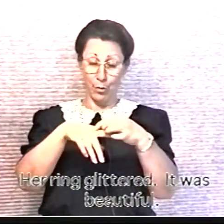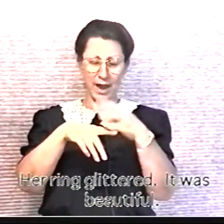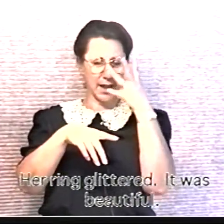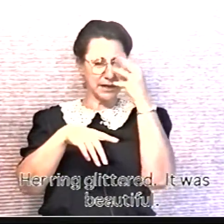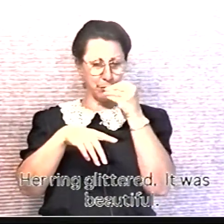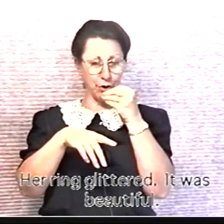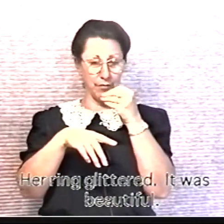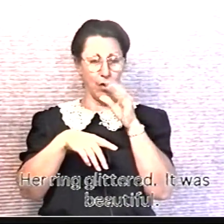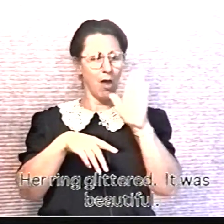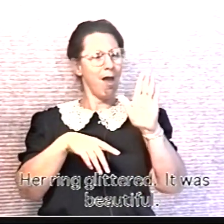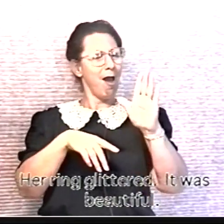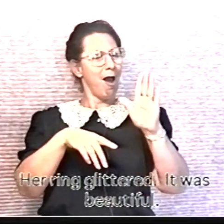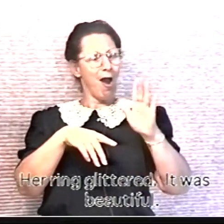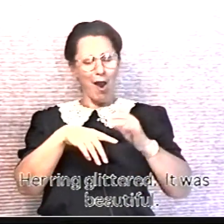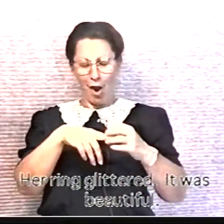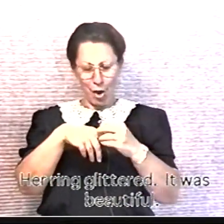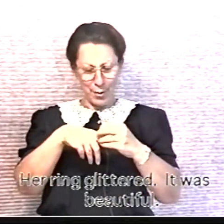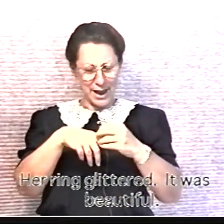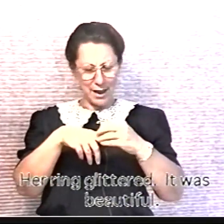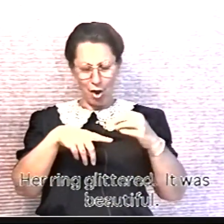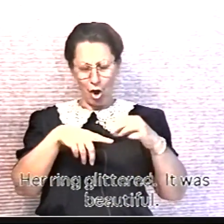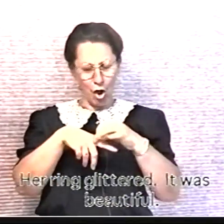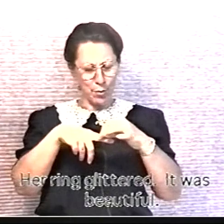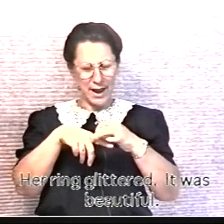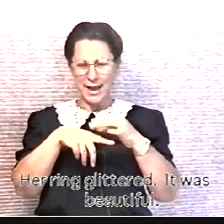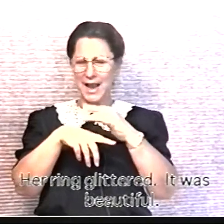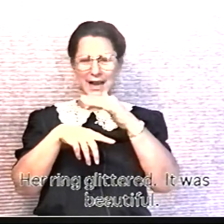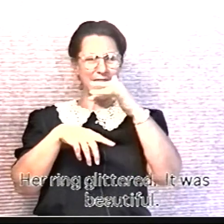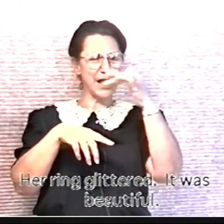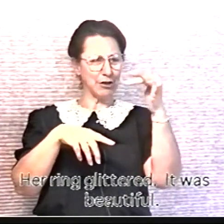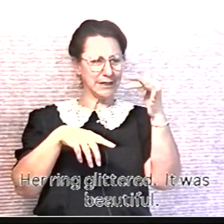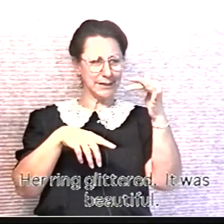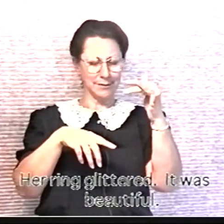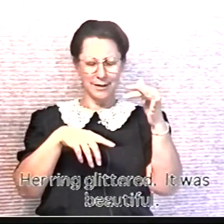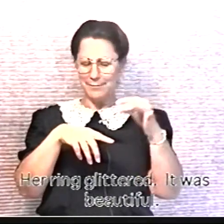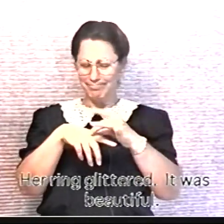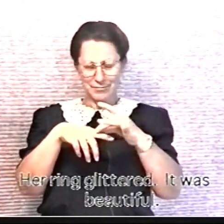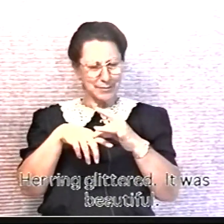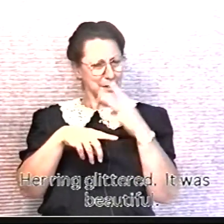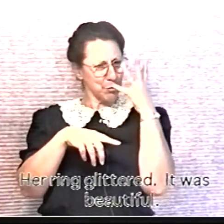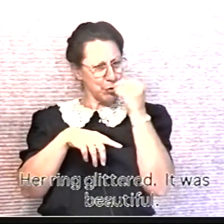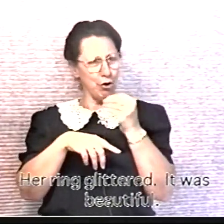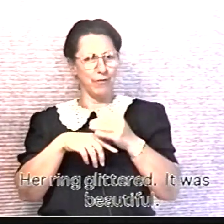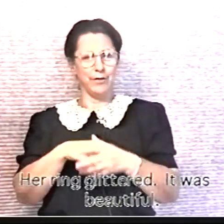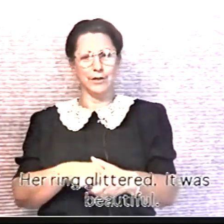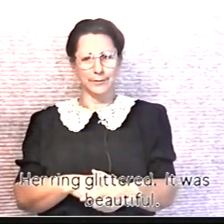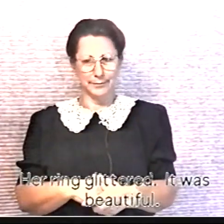is beautiful. Her ring, it glitters. Beautiful.